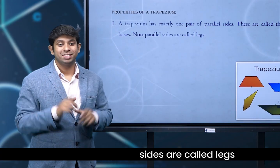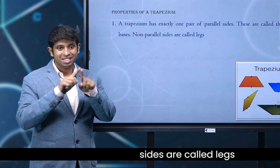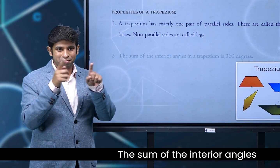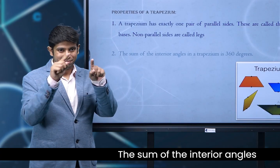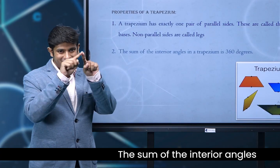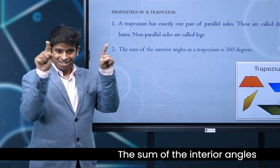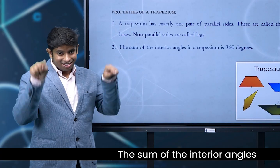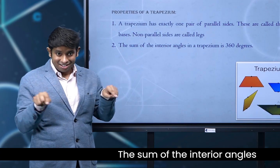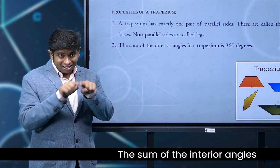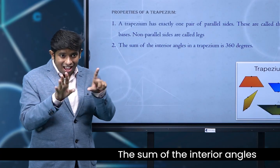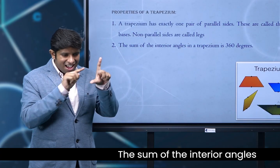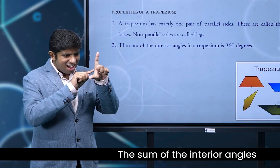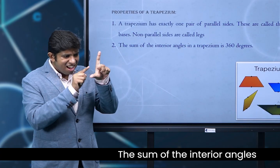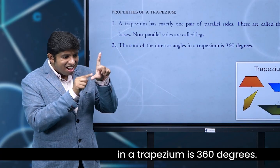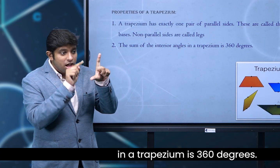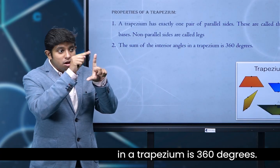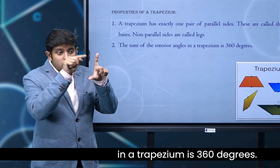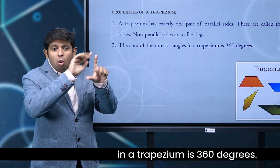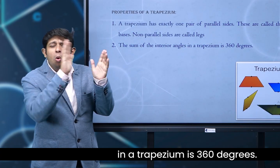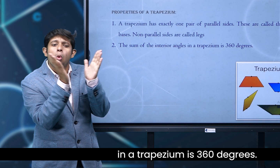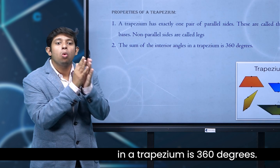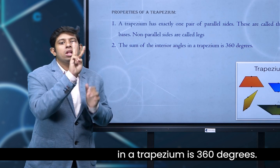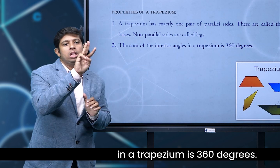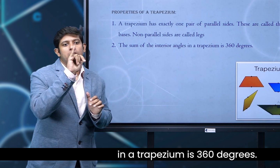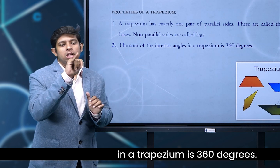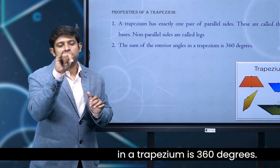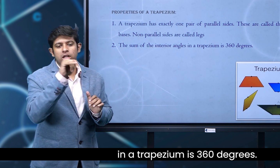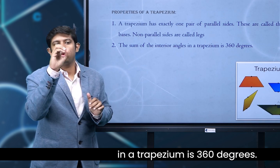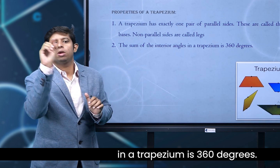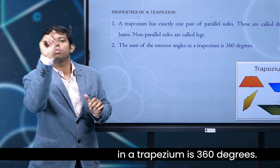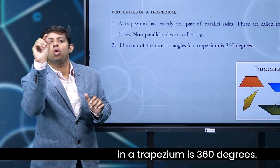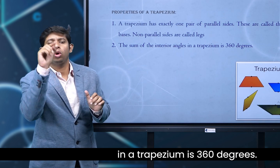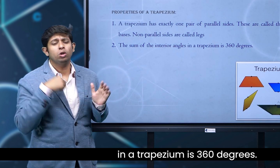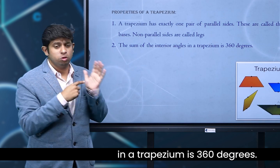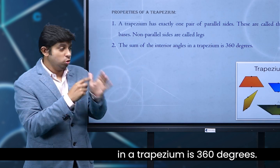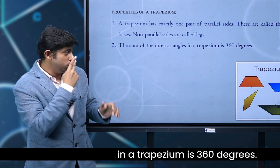The sum of the interior angles in a trapezium is 360 degrees.